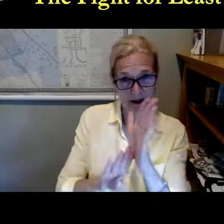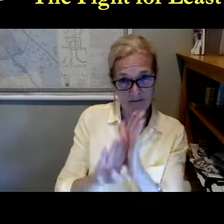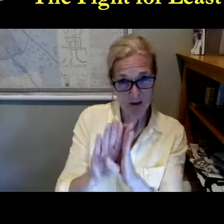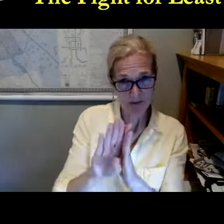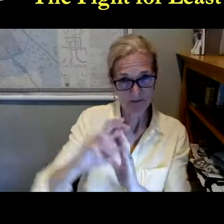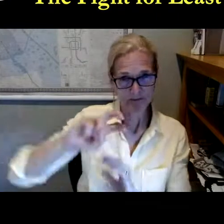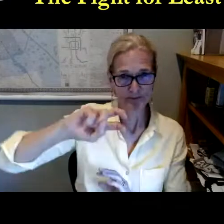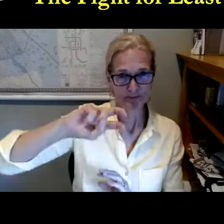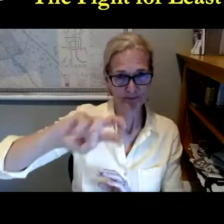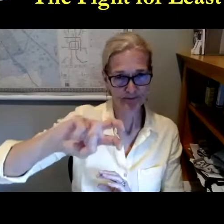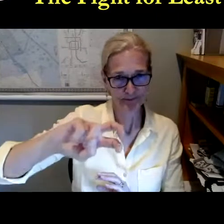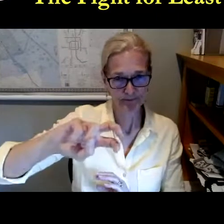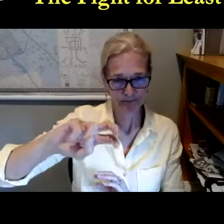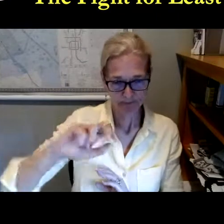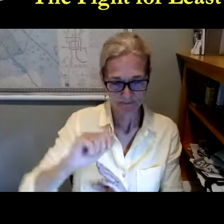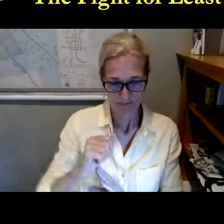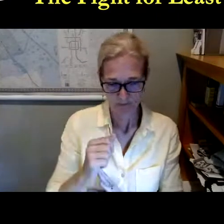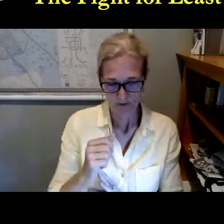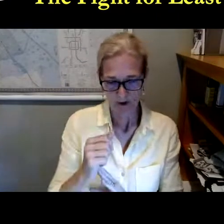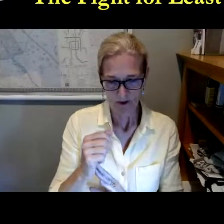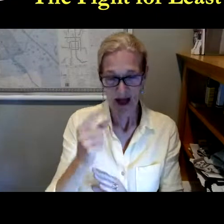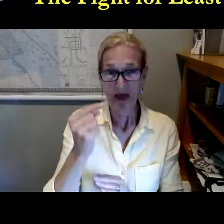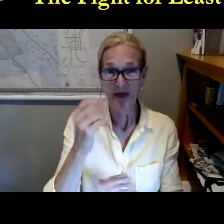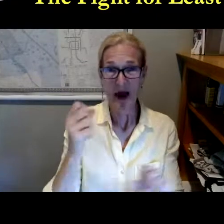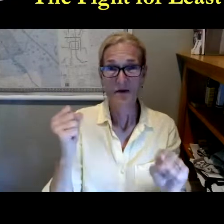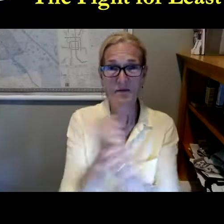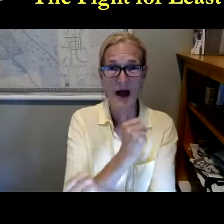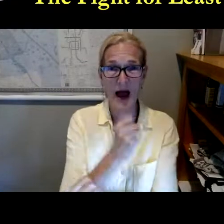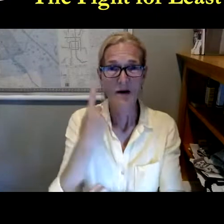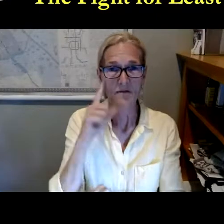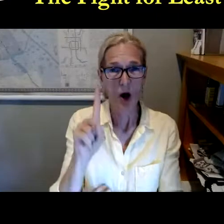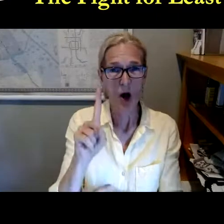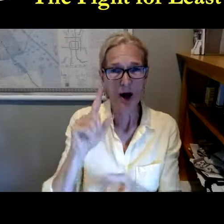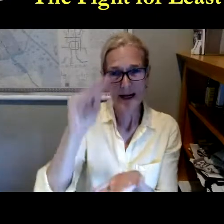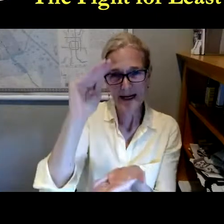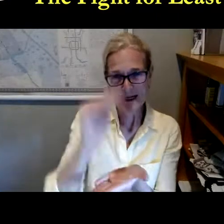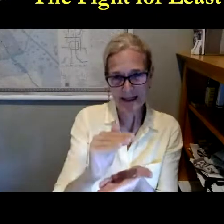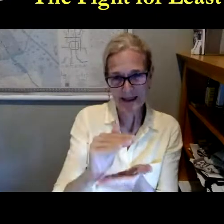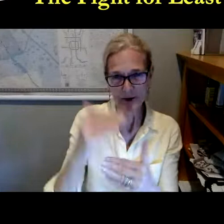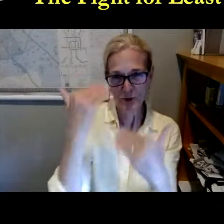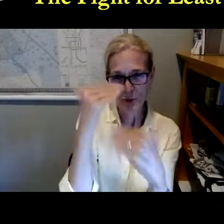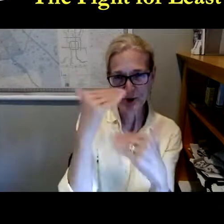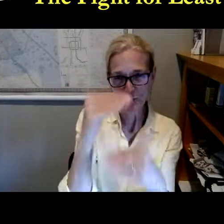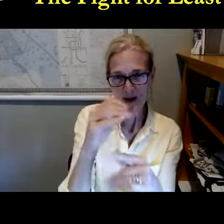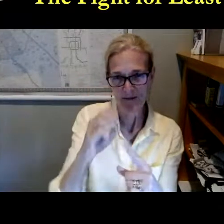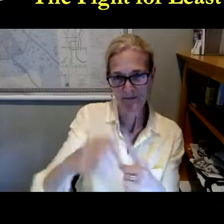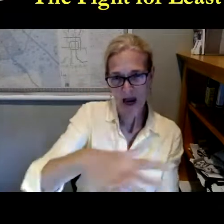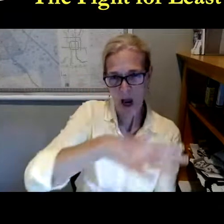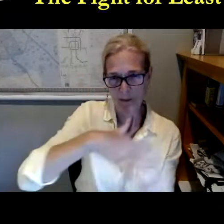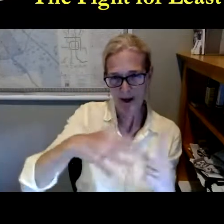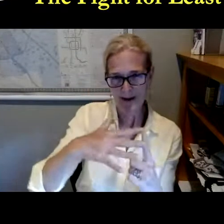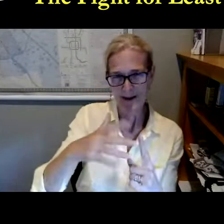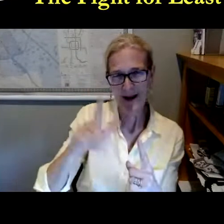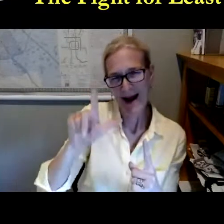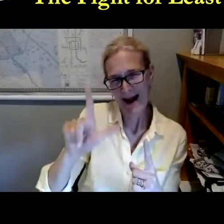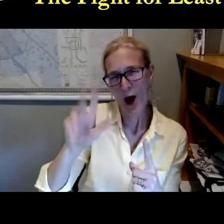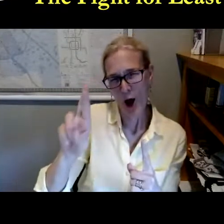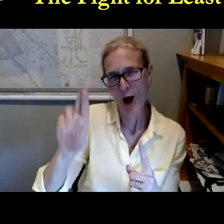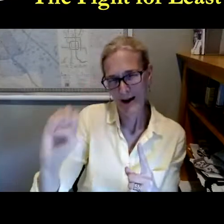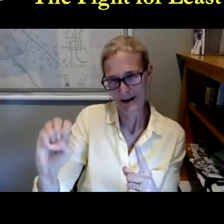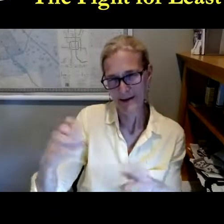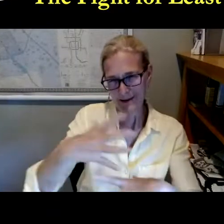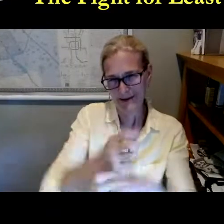Tonight, his presentation is called Whole Child Development: The Fight for